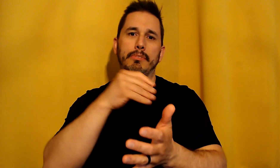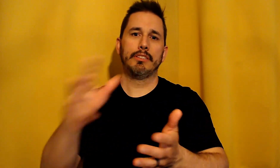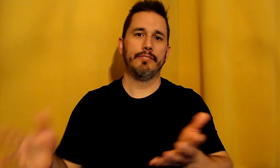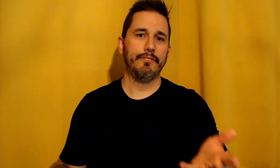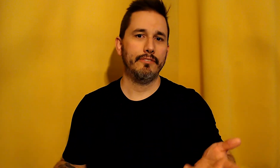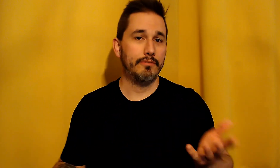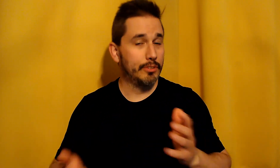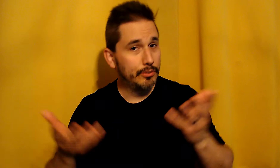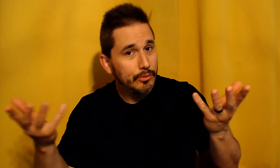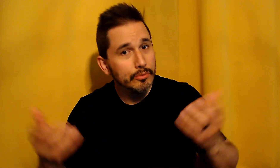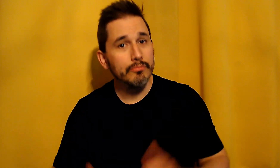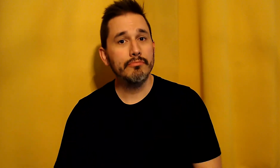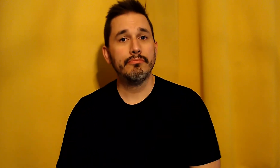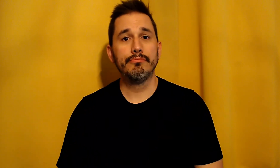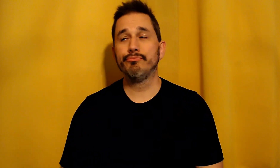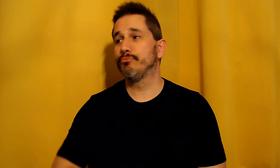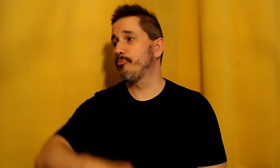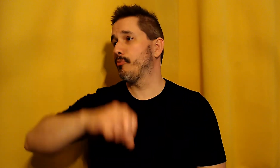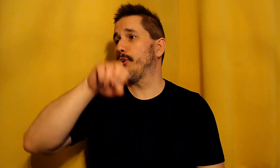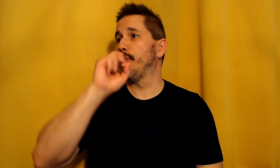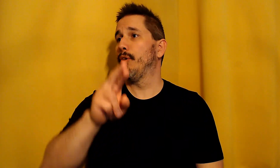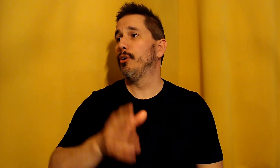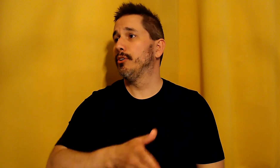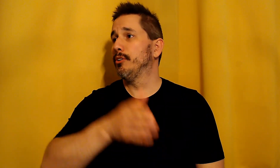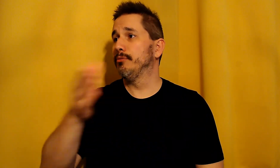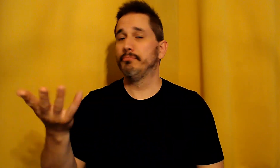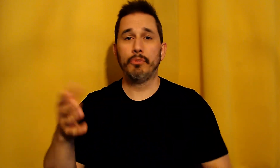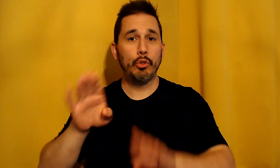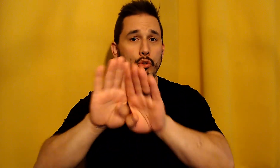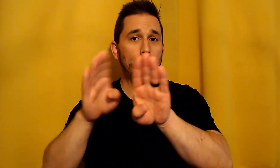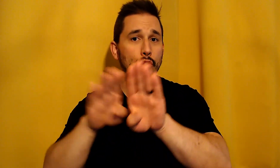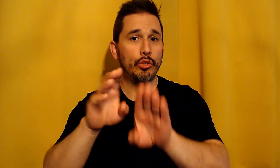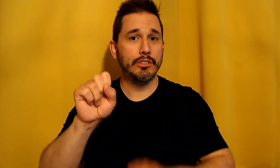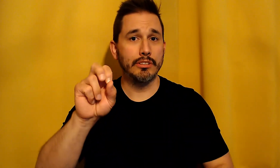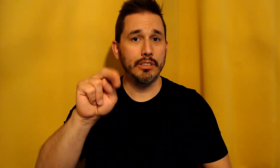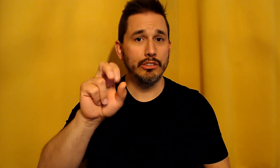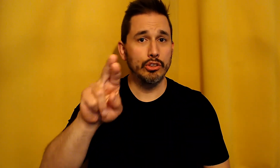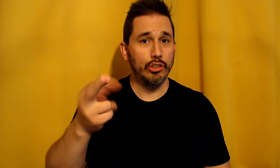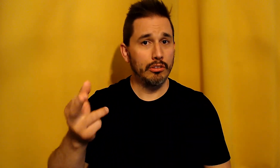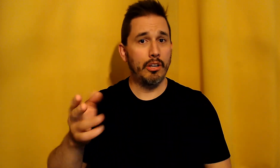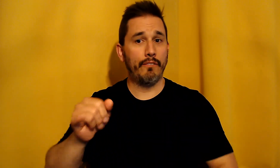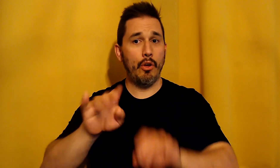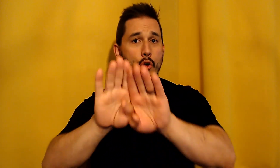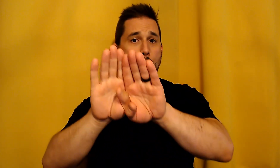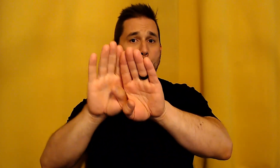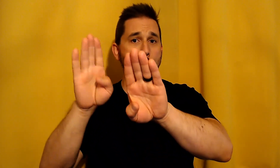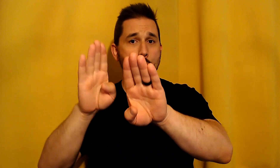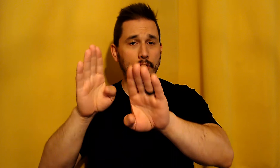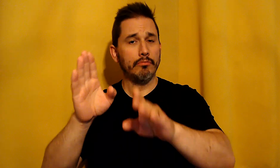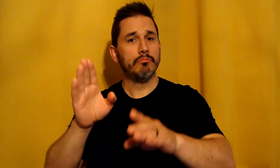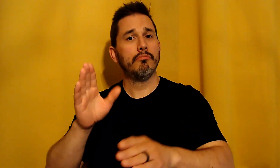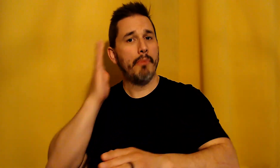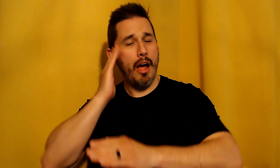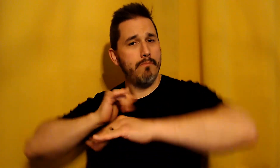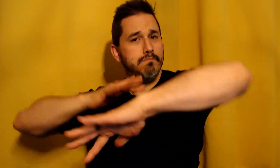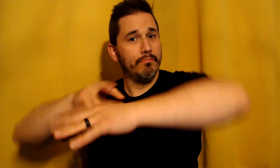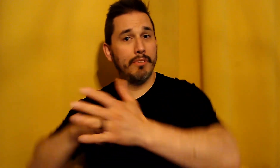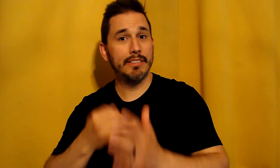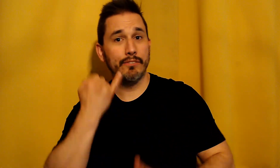bathroom, and you'd have to clean it up, and it'd be a very expensive fix. Another example could be with a door sensor, that whenever it